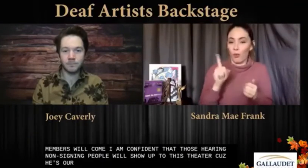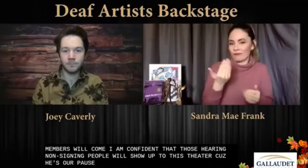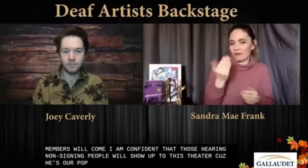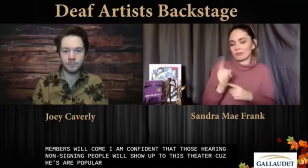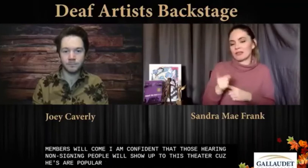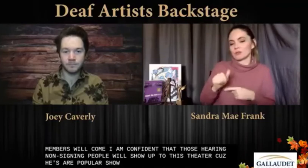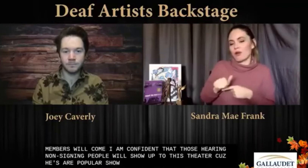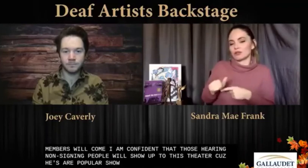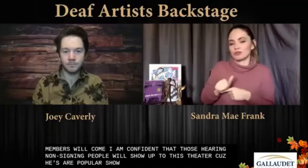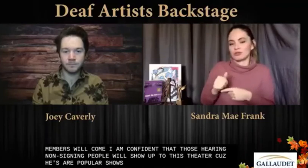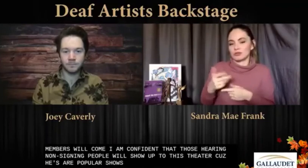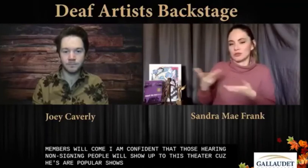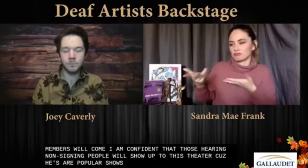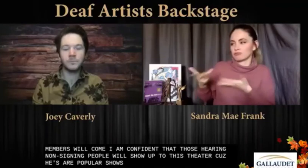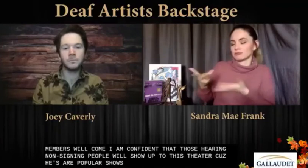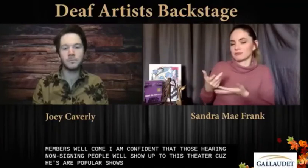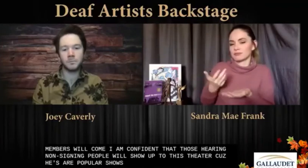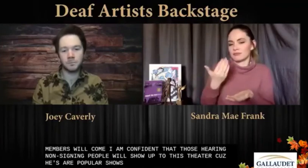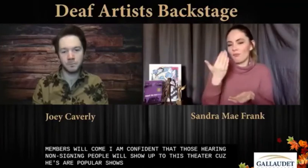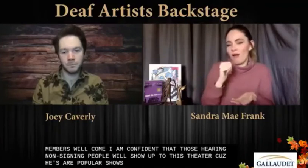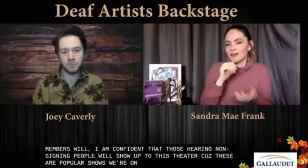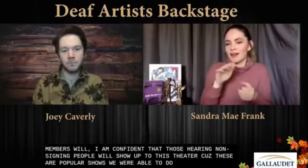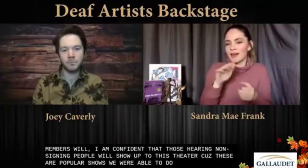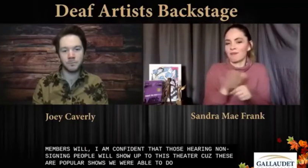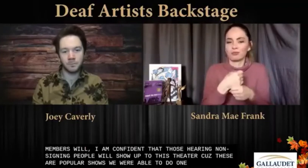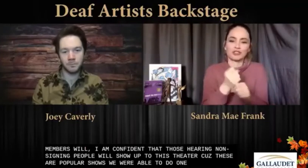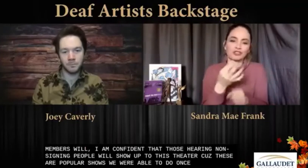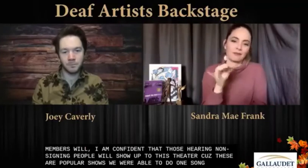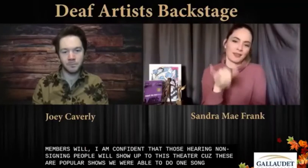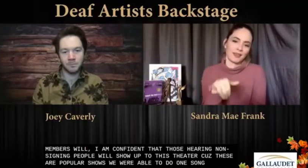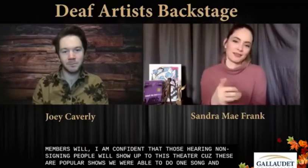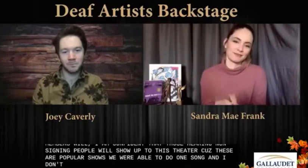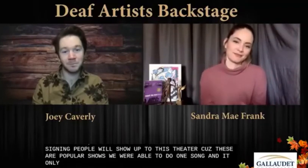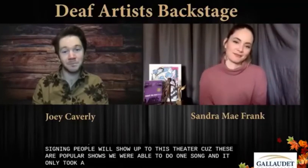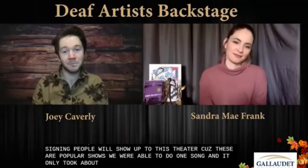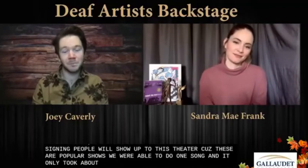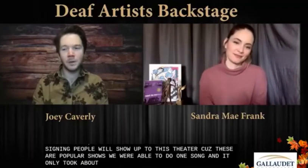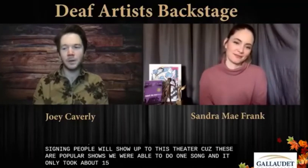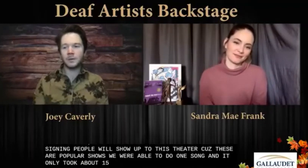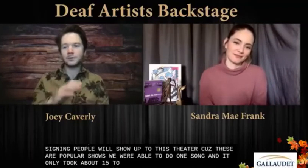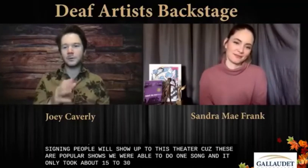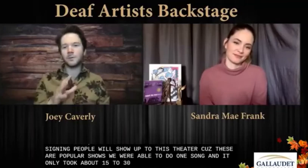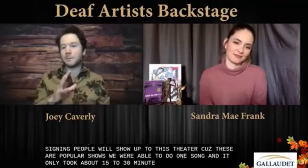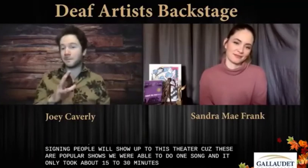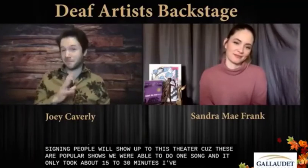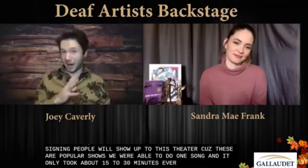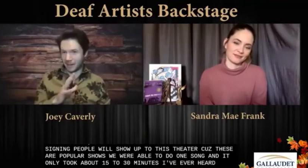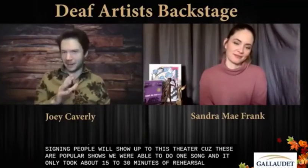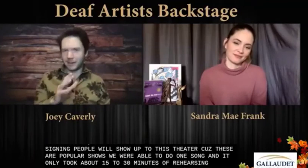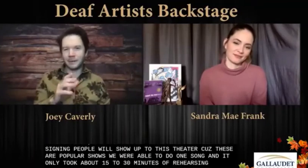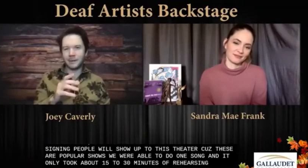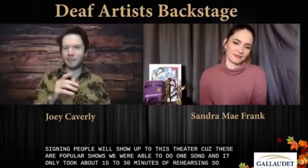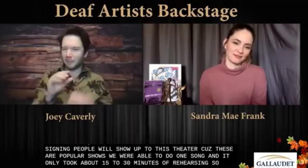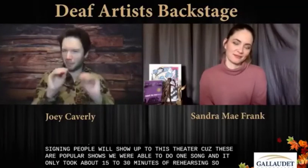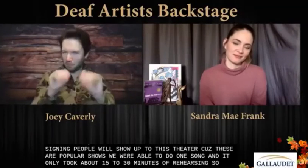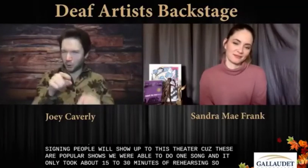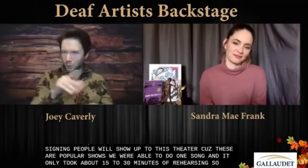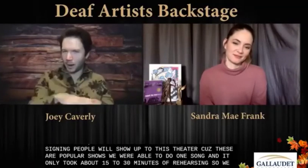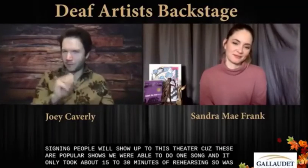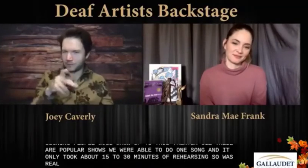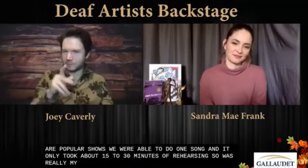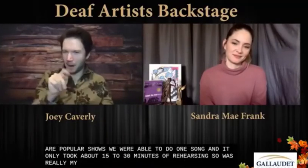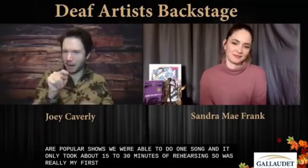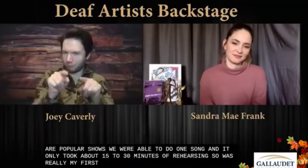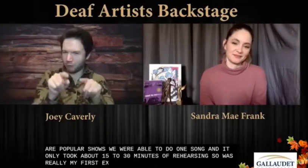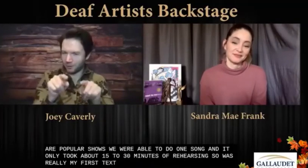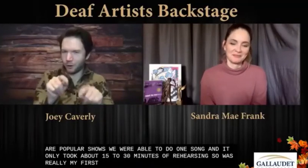popular shows we were able to do one song and it only took about 15 to 30 minutes of rehearsing so it was really